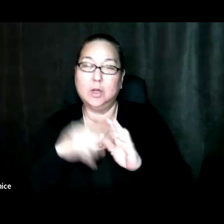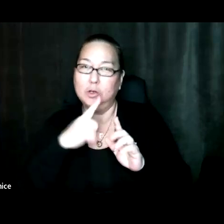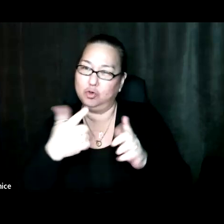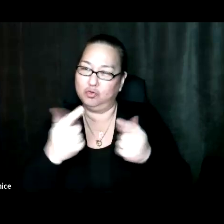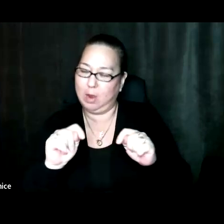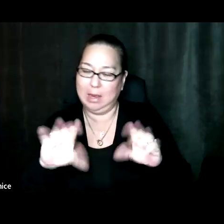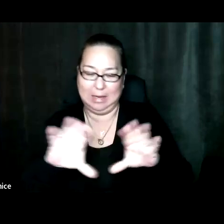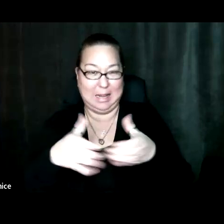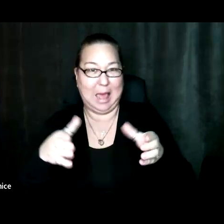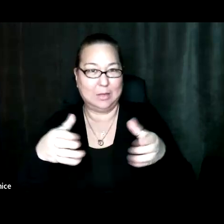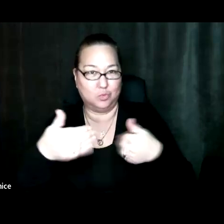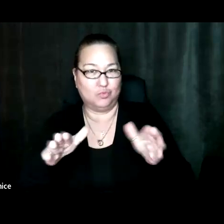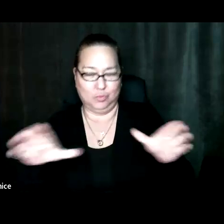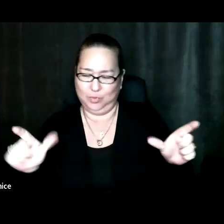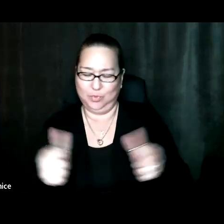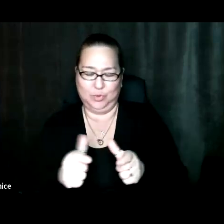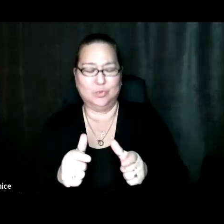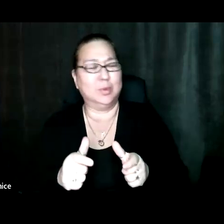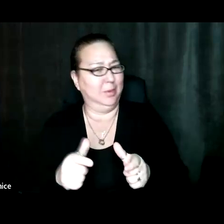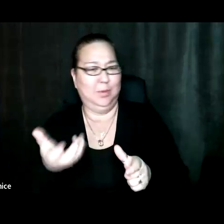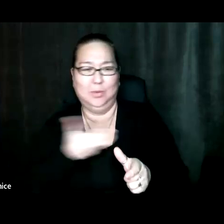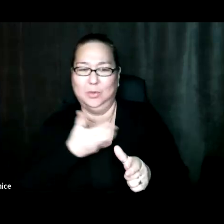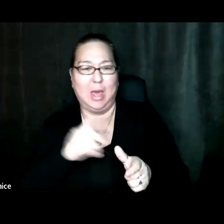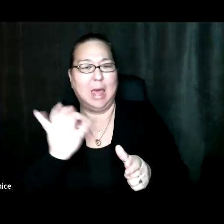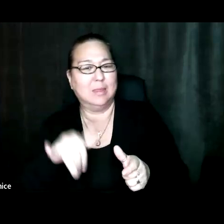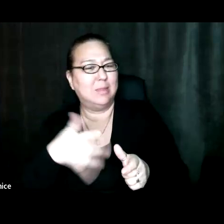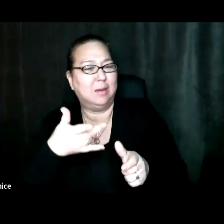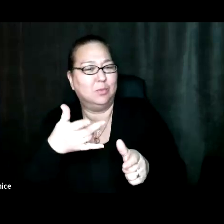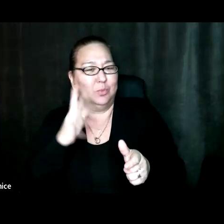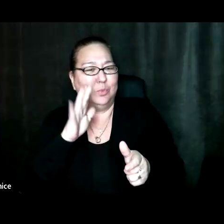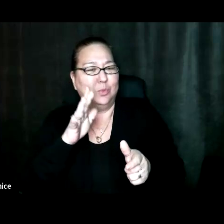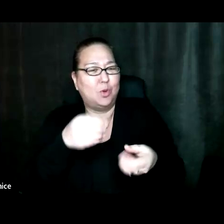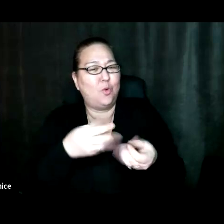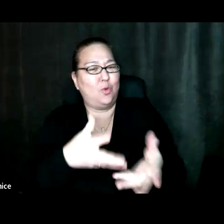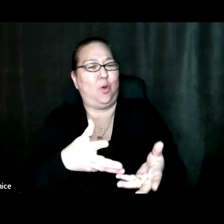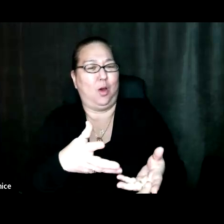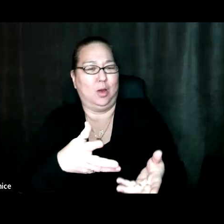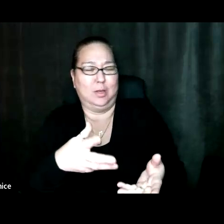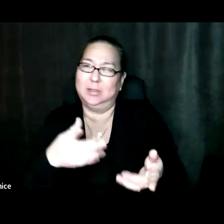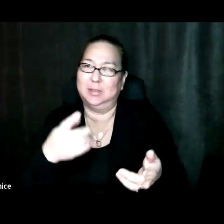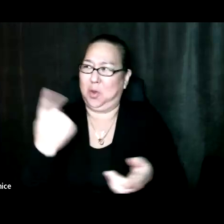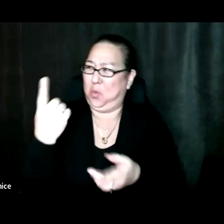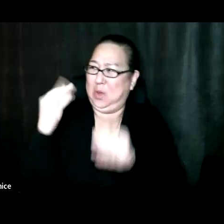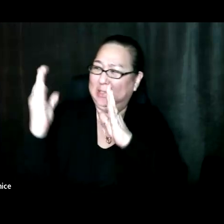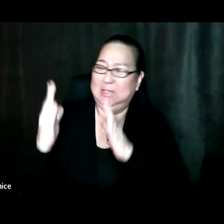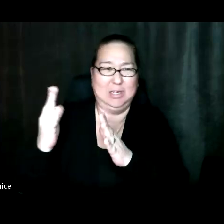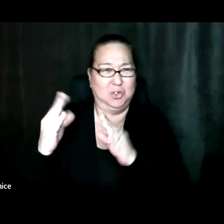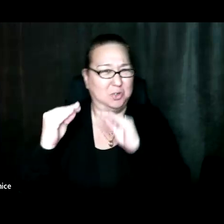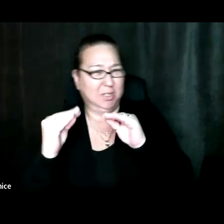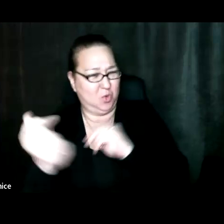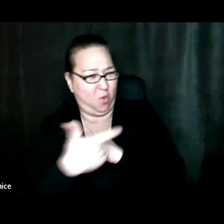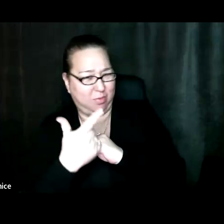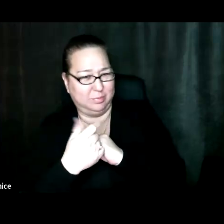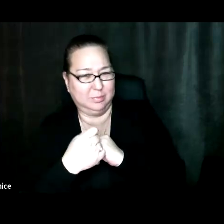students and families and who have spent hours and years perfecting their craft alongside their colleagues. What happens then? The decision to